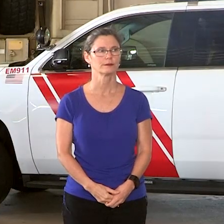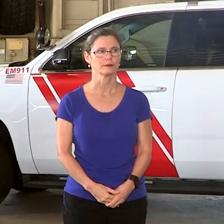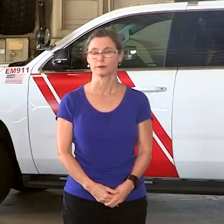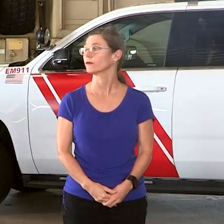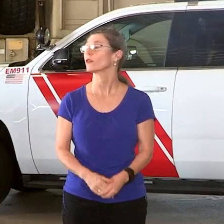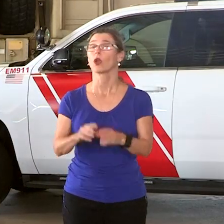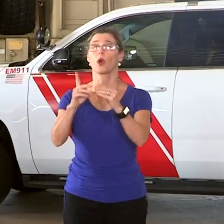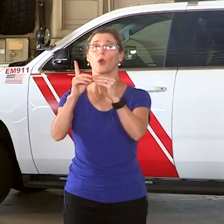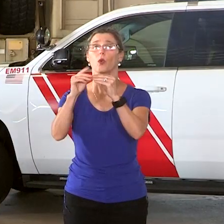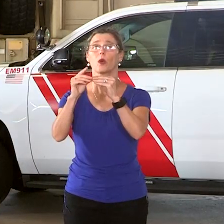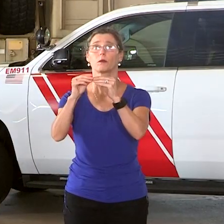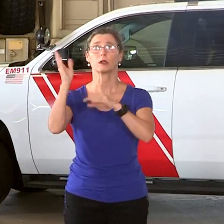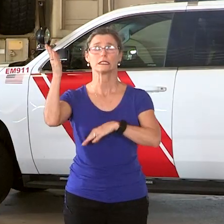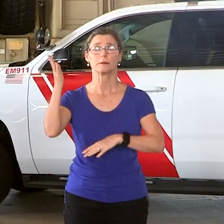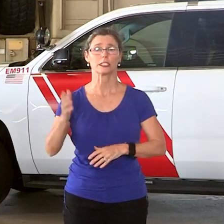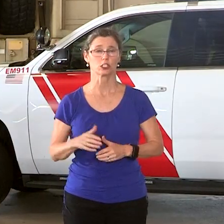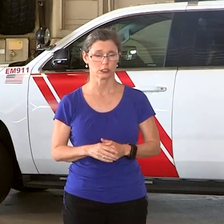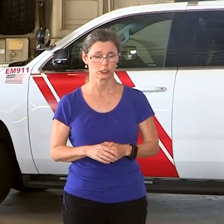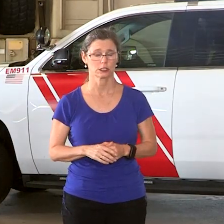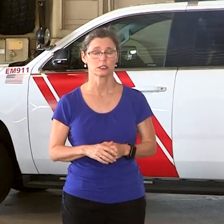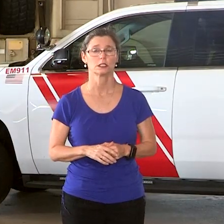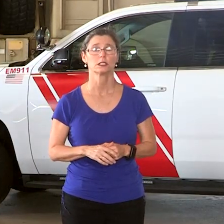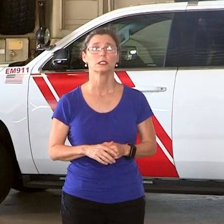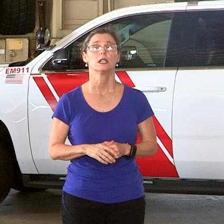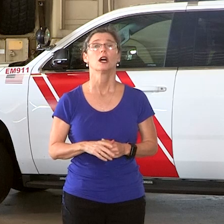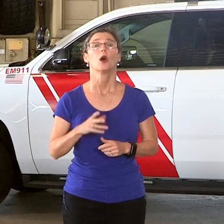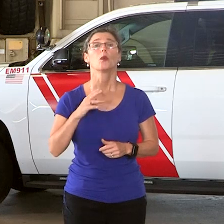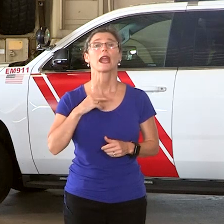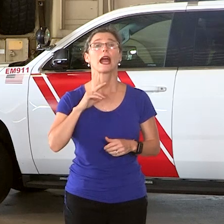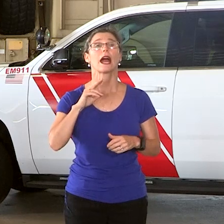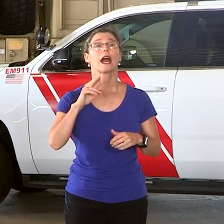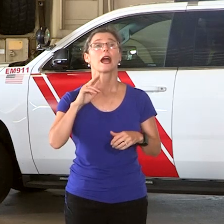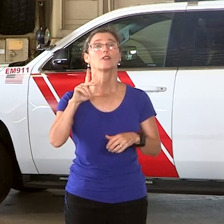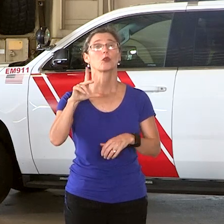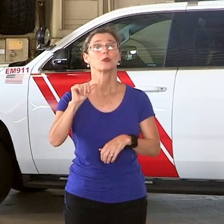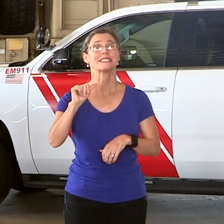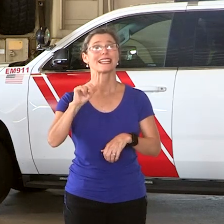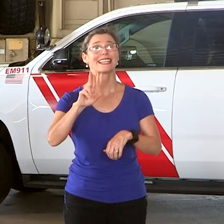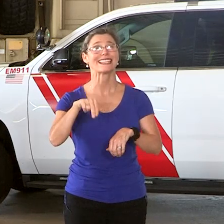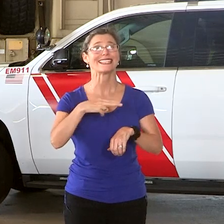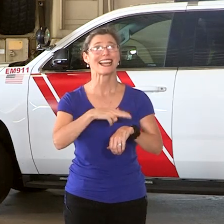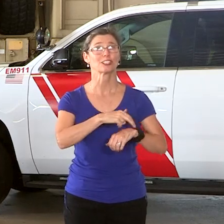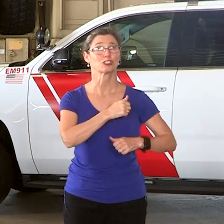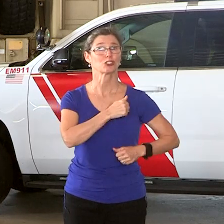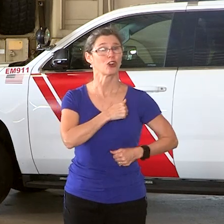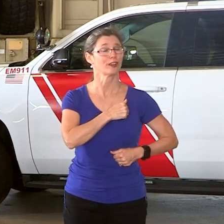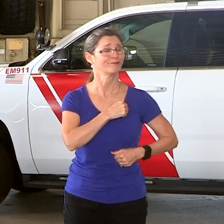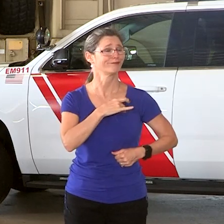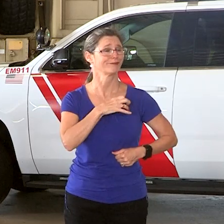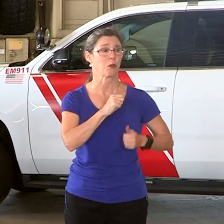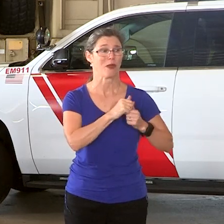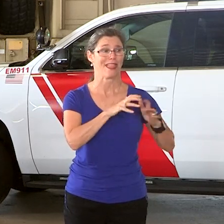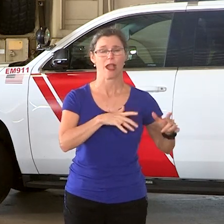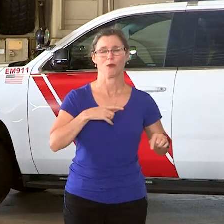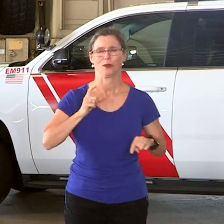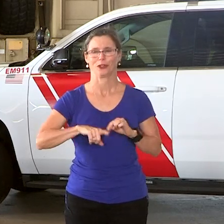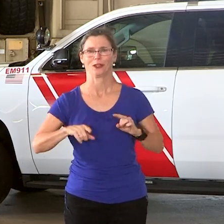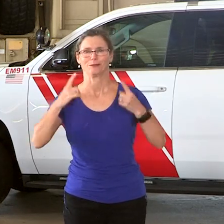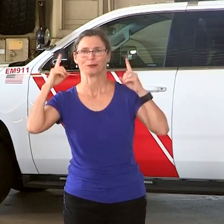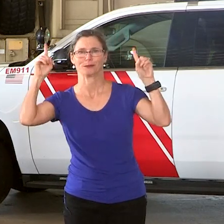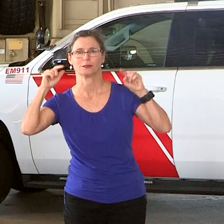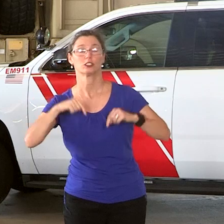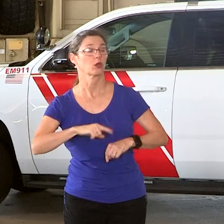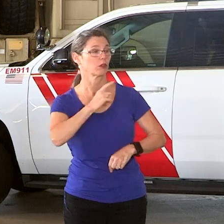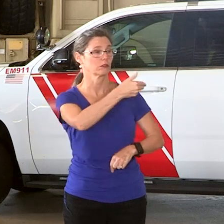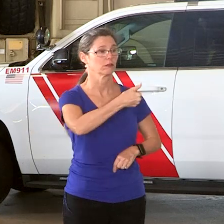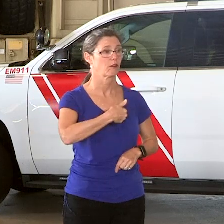One more speaker. Without Louisiana National Guard, we couldn't do this. I'm going to call up Lieutenant Colonel Primack